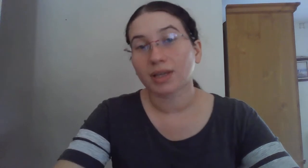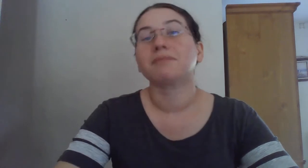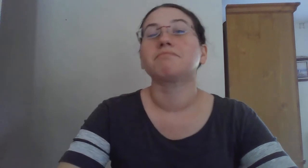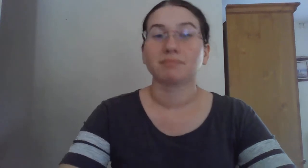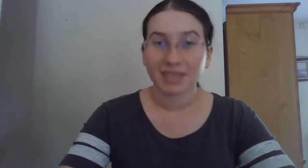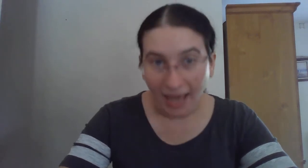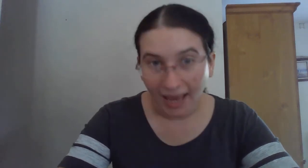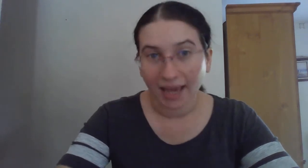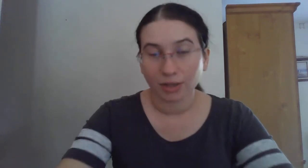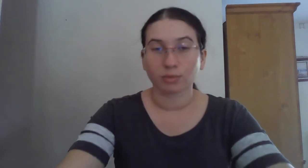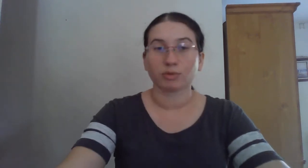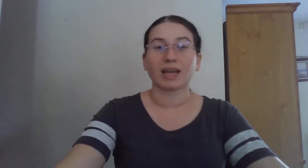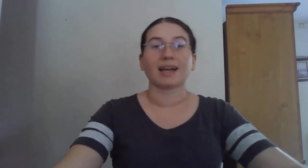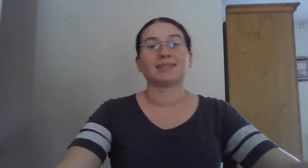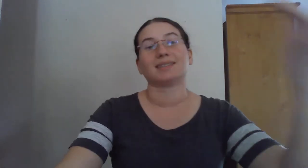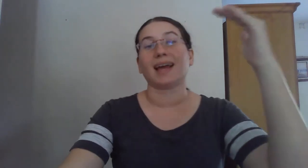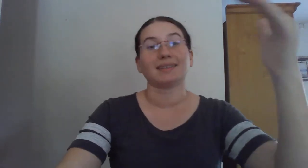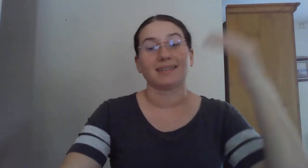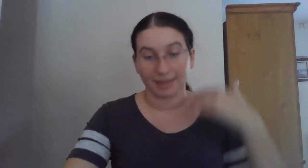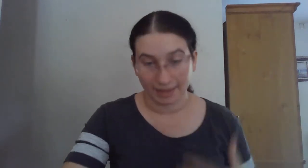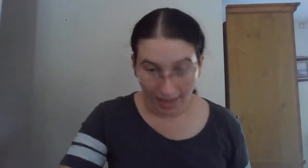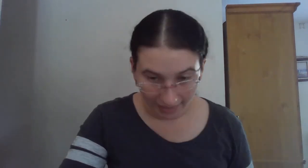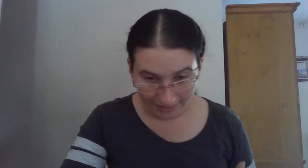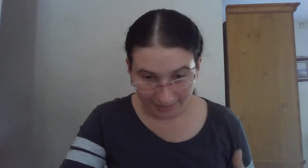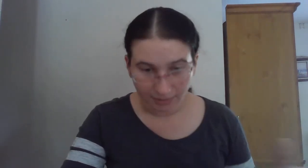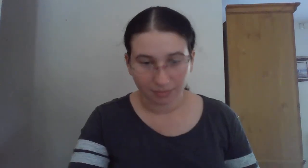3 can. The modal is at the end.